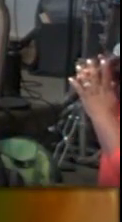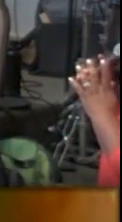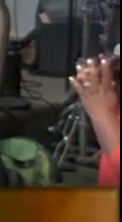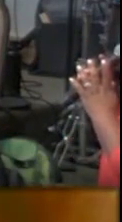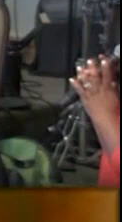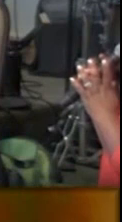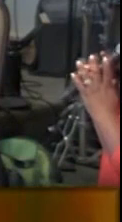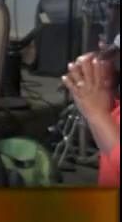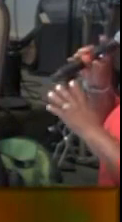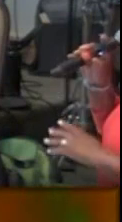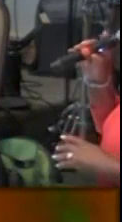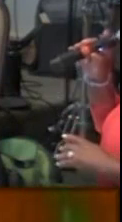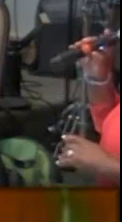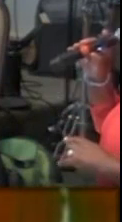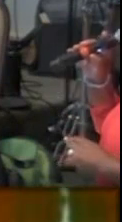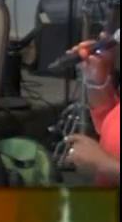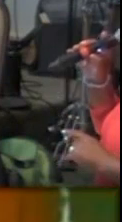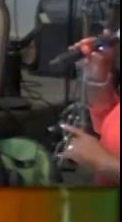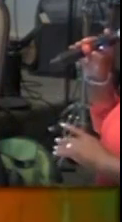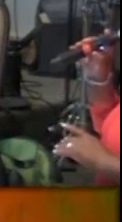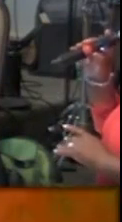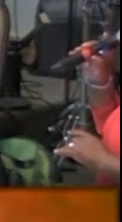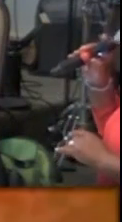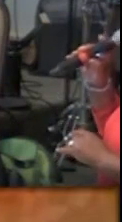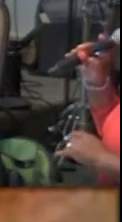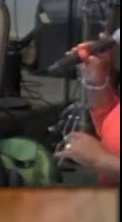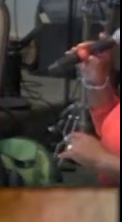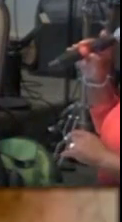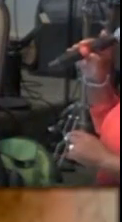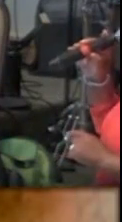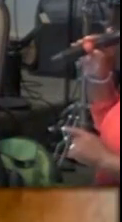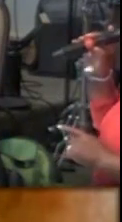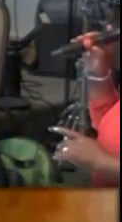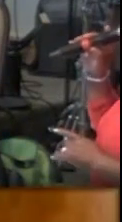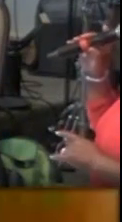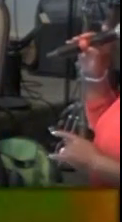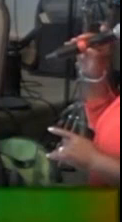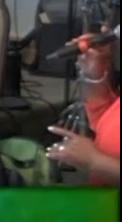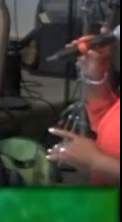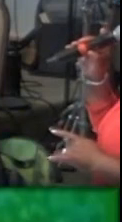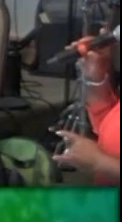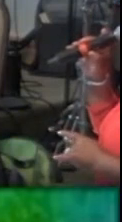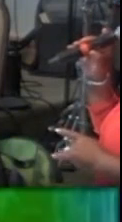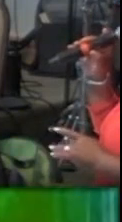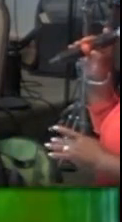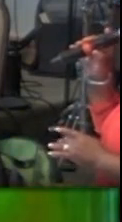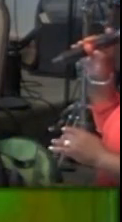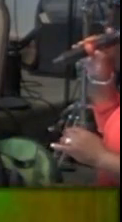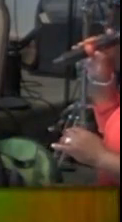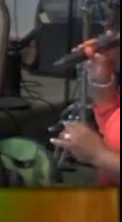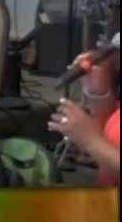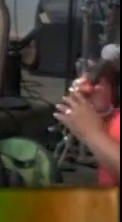waiting. Time after time. Oh, have you guys seen Napoleon Dynamite? If you're lost, you can look, and you will find me. I like